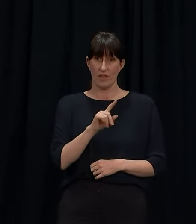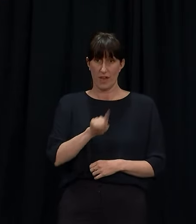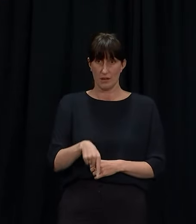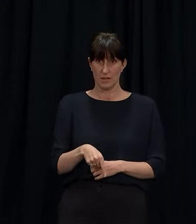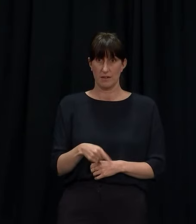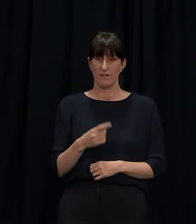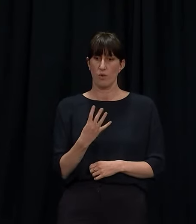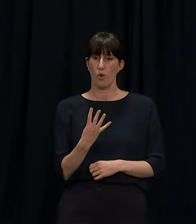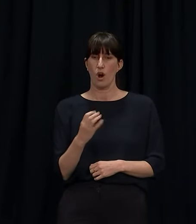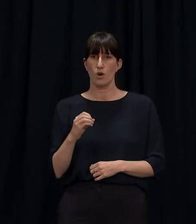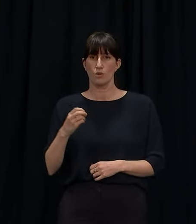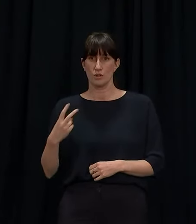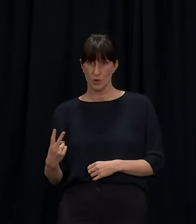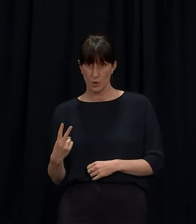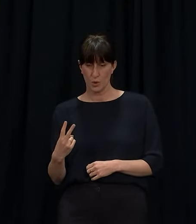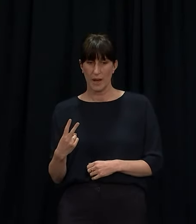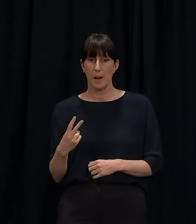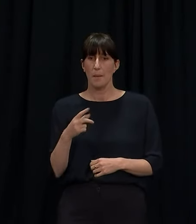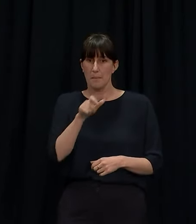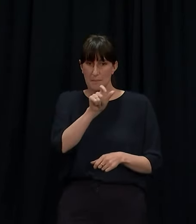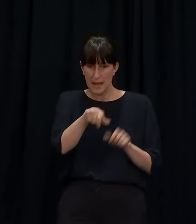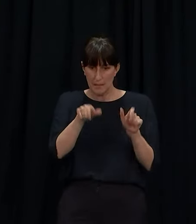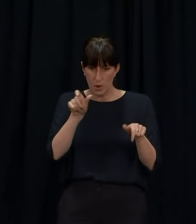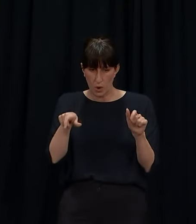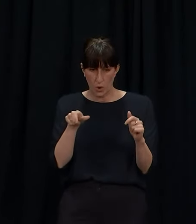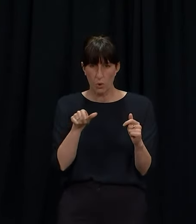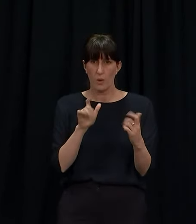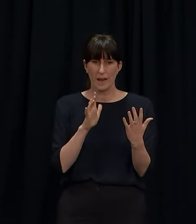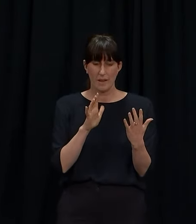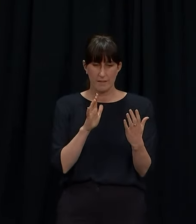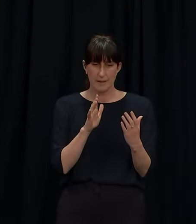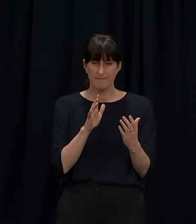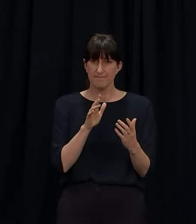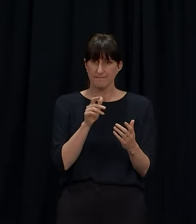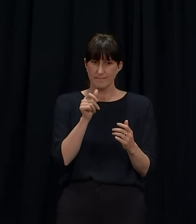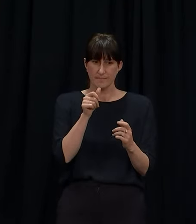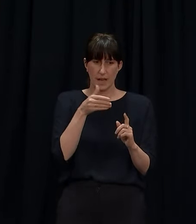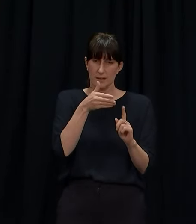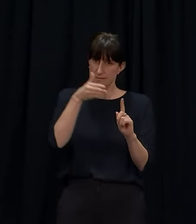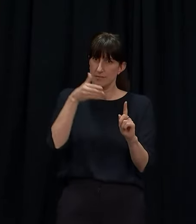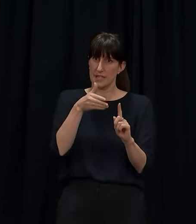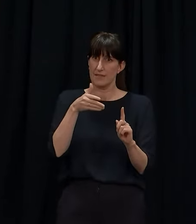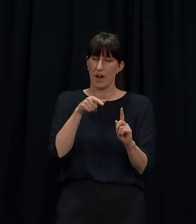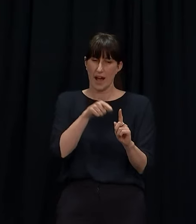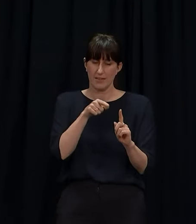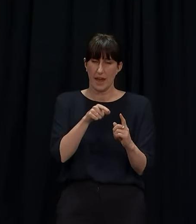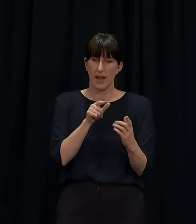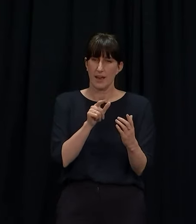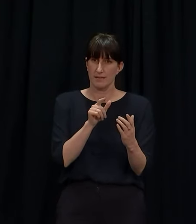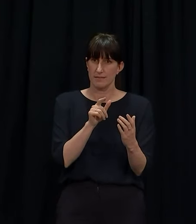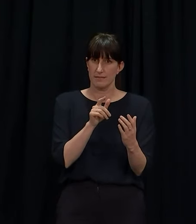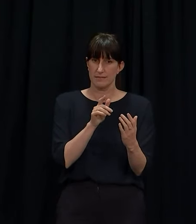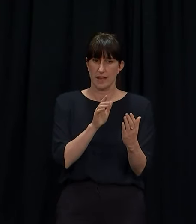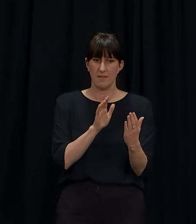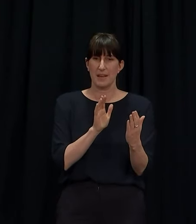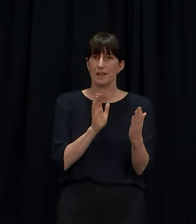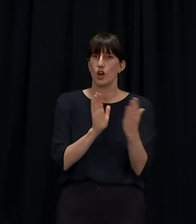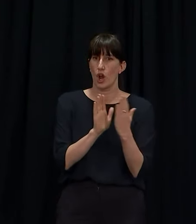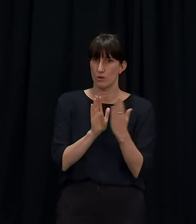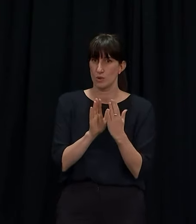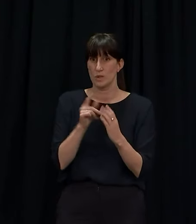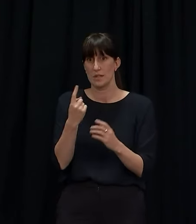24,402 individual contacts have been formally identified. And of these contacts,